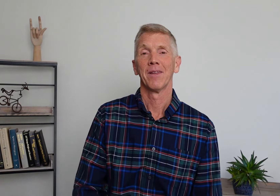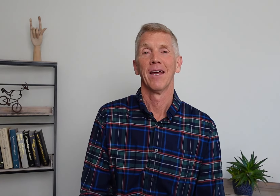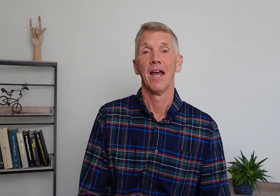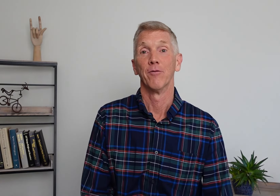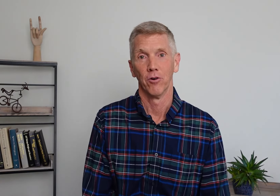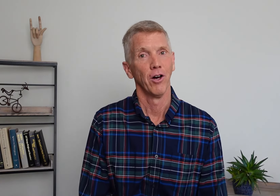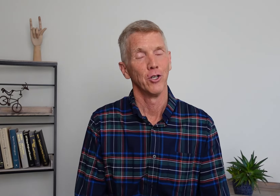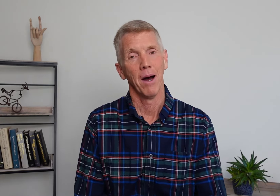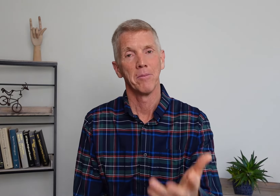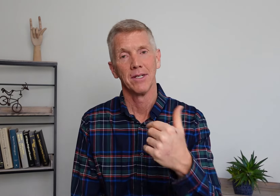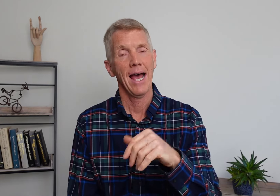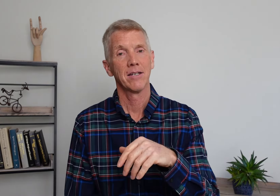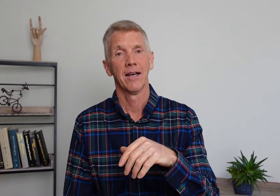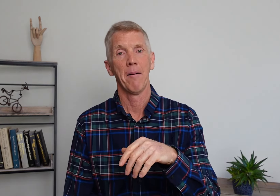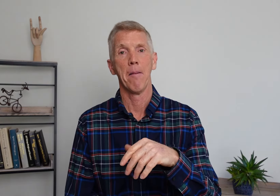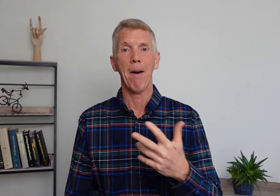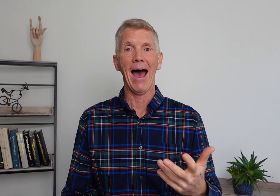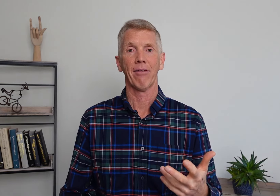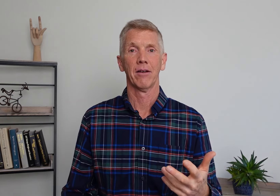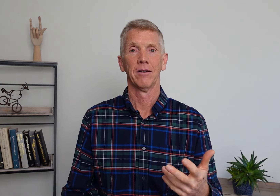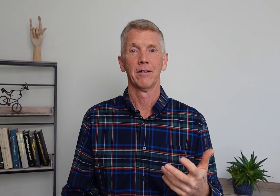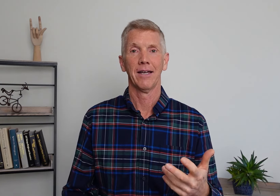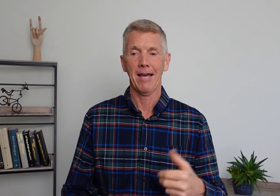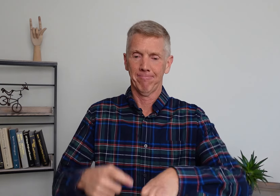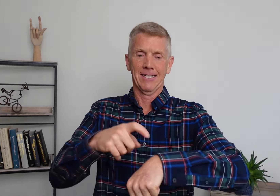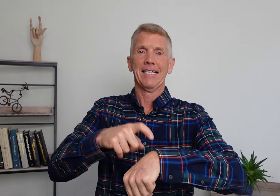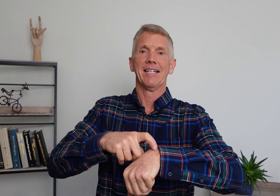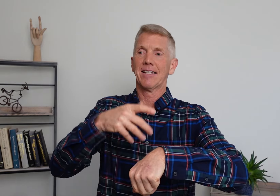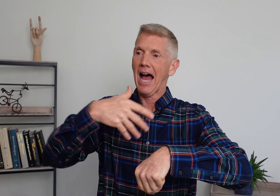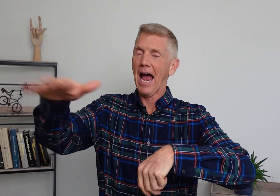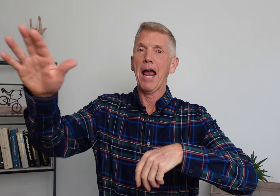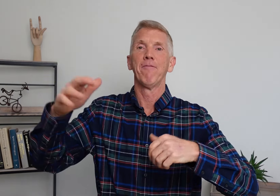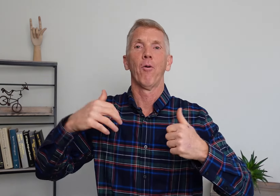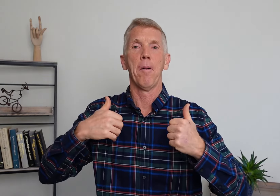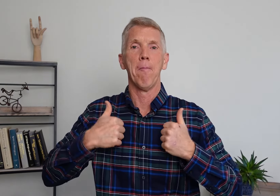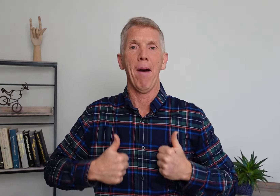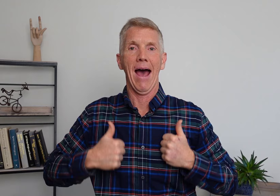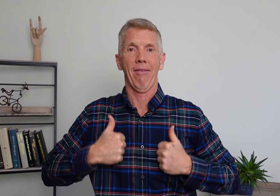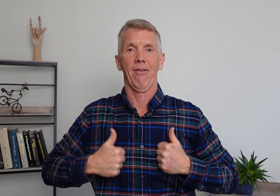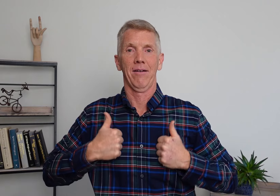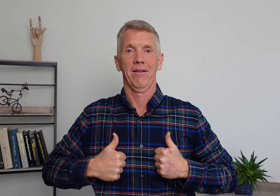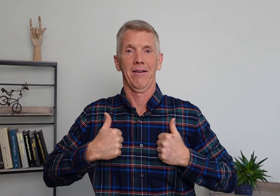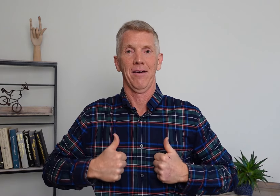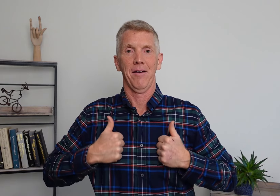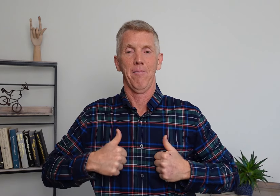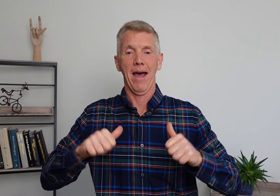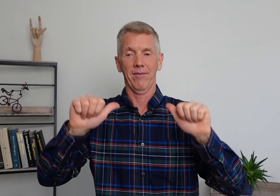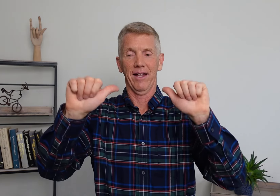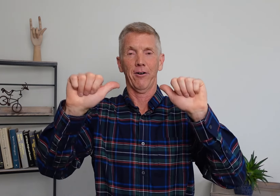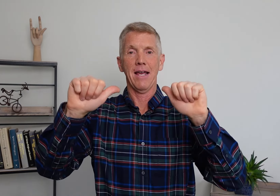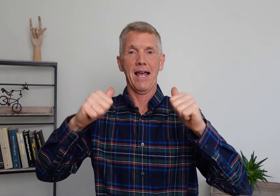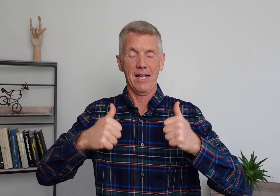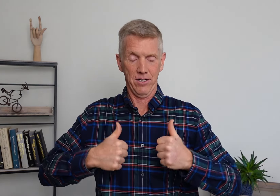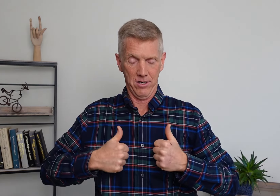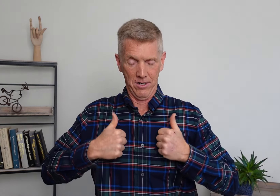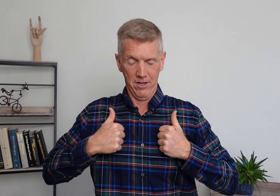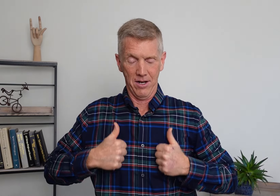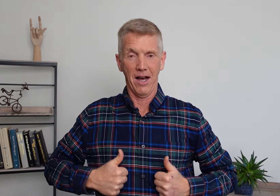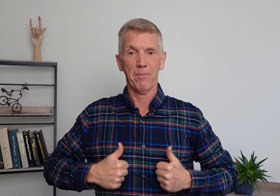And for all you moms and dads, how about bath? Okay? It's time for a bath. Bath. Letter A hands, up and